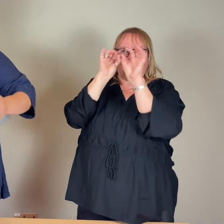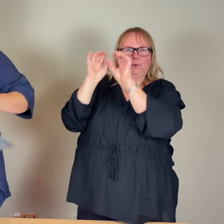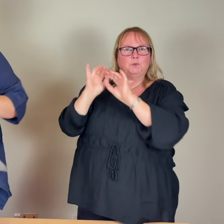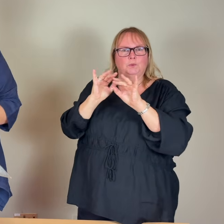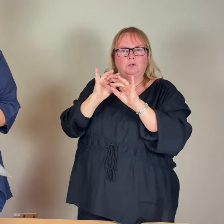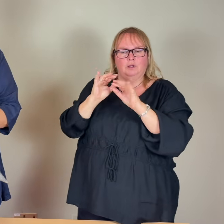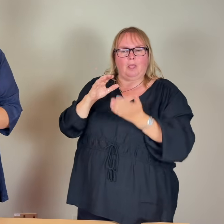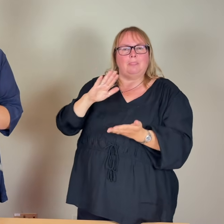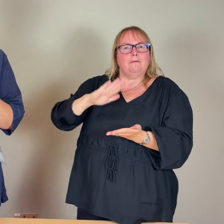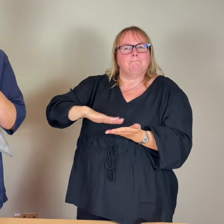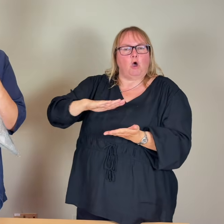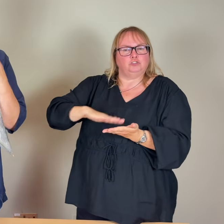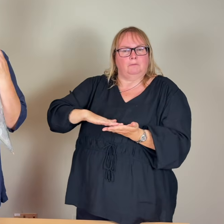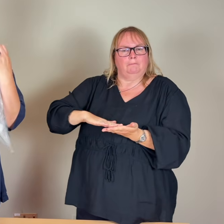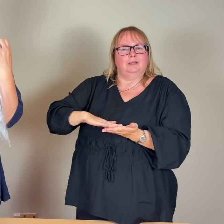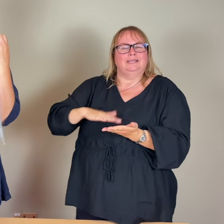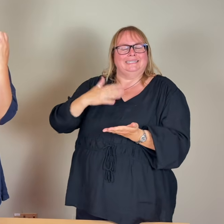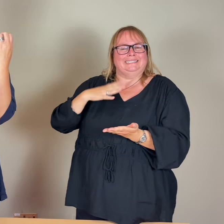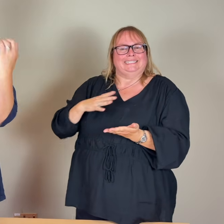So we keep going.